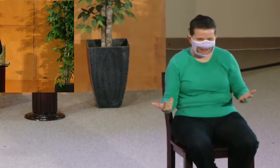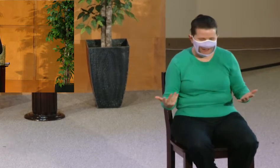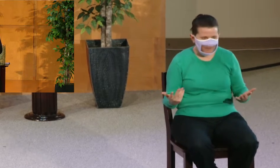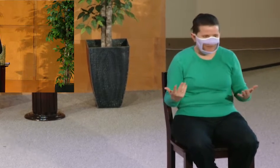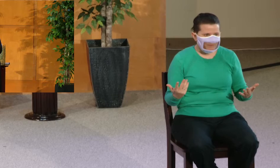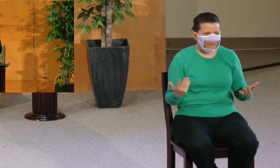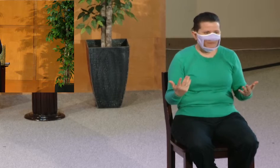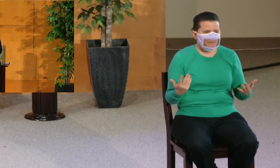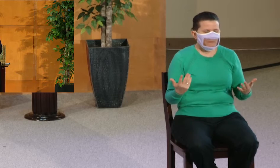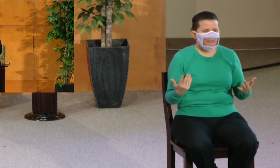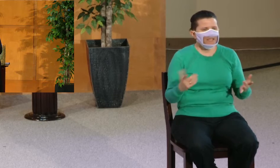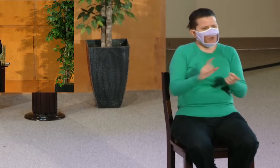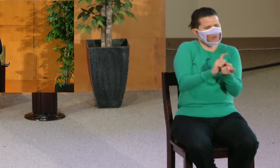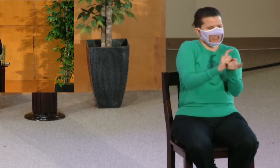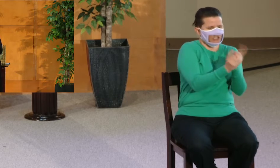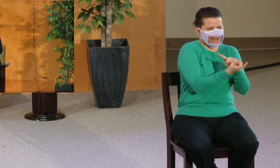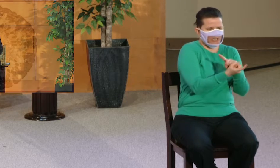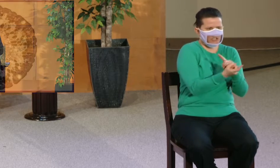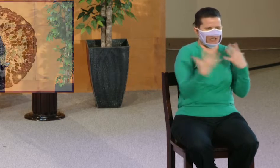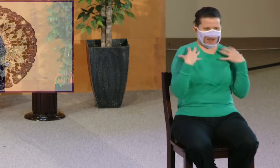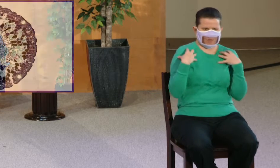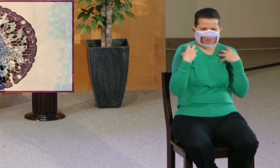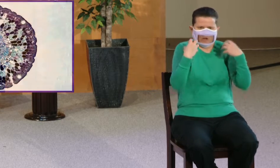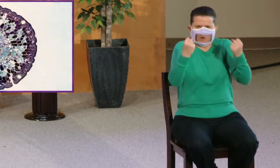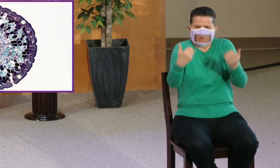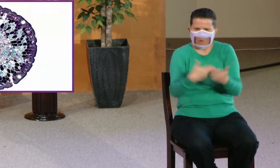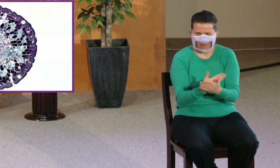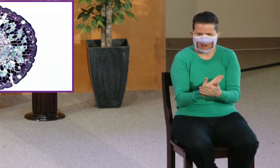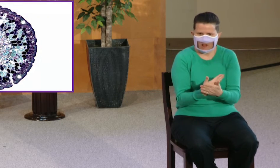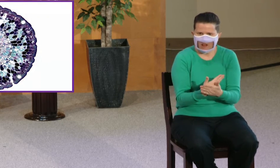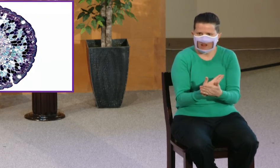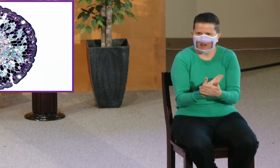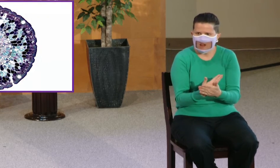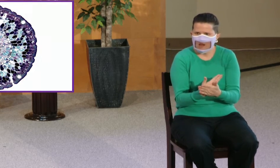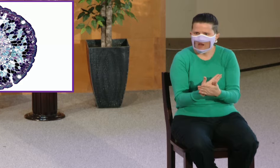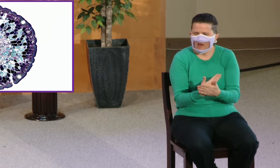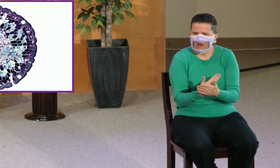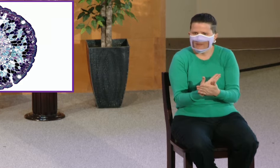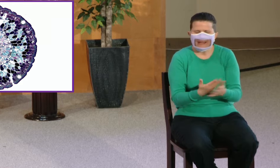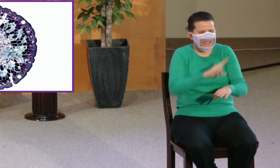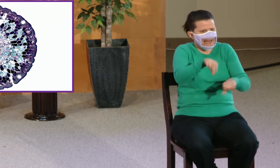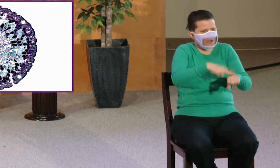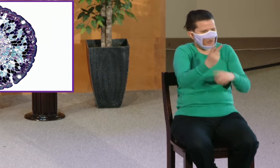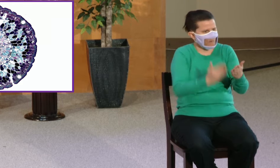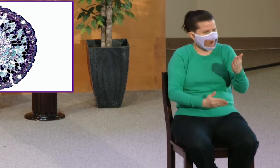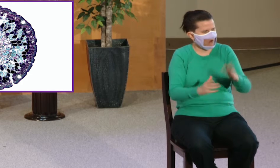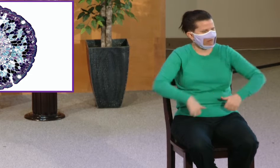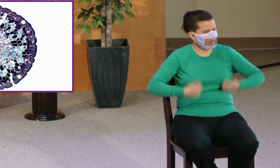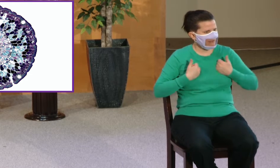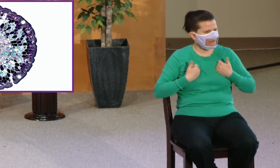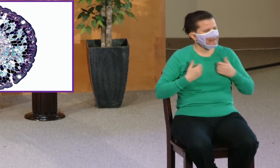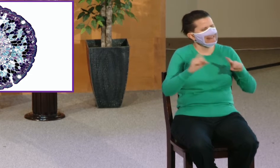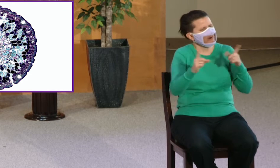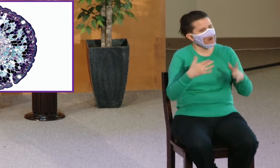Change and renewal is a natural part of life. But as humans, we tend to resist change. We stomp our feet